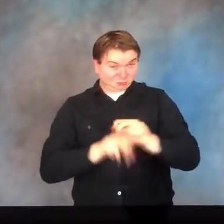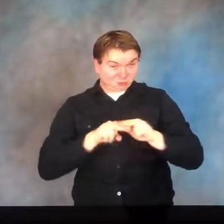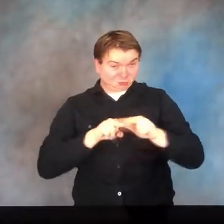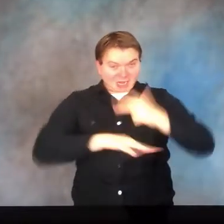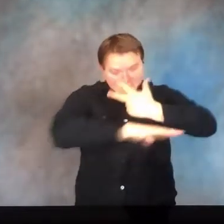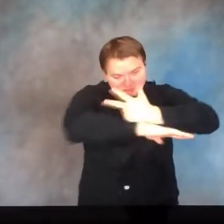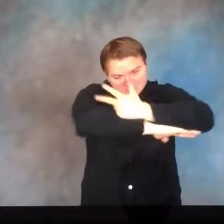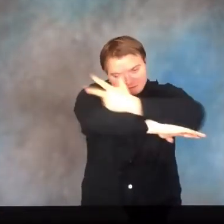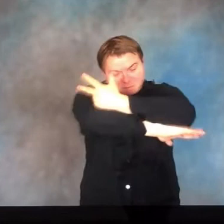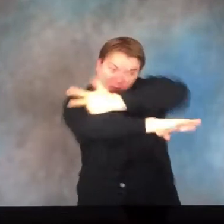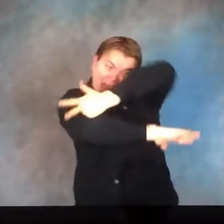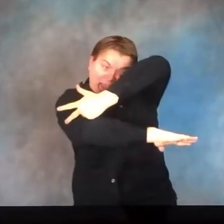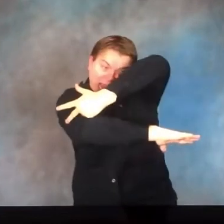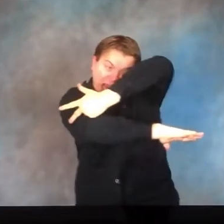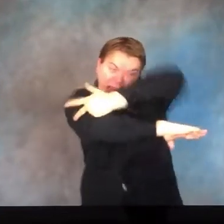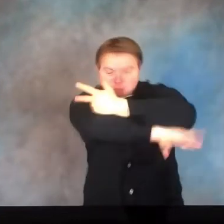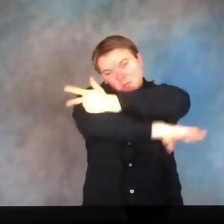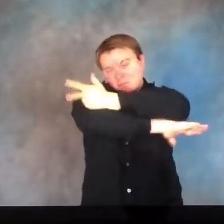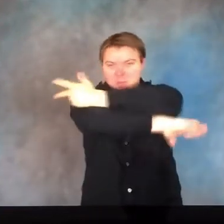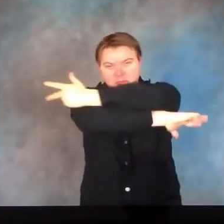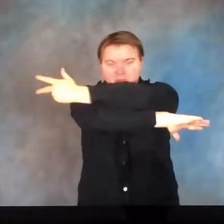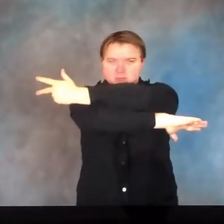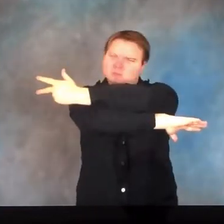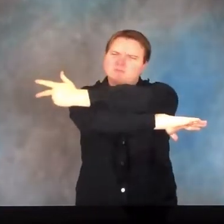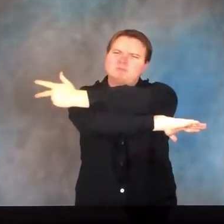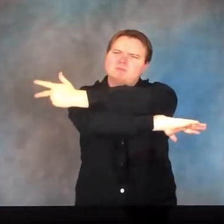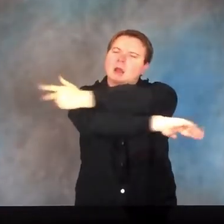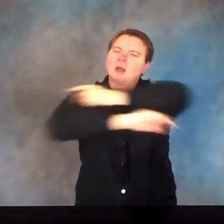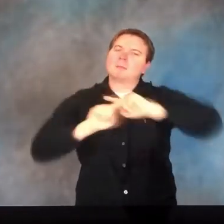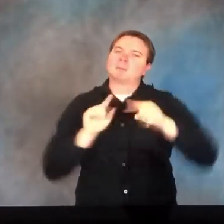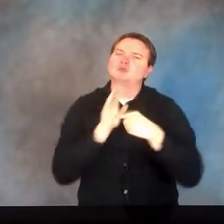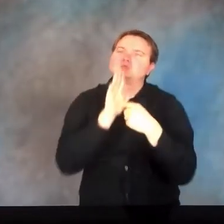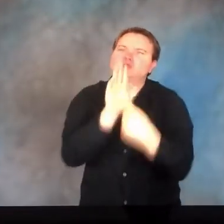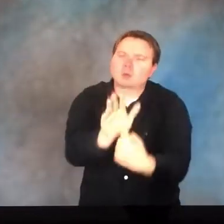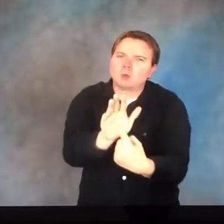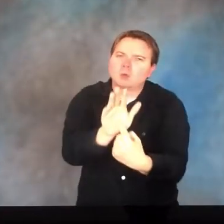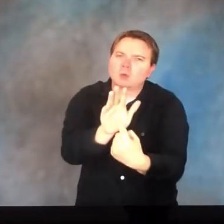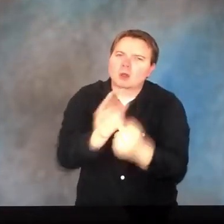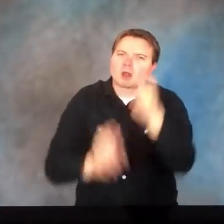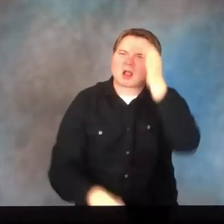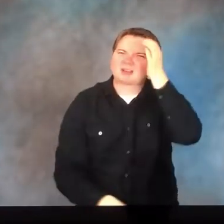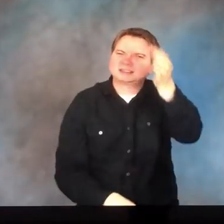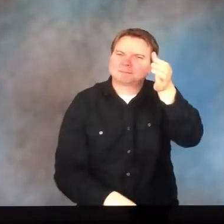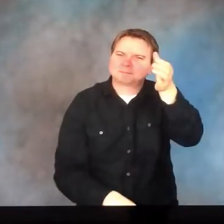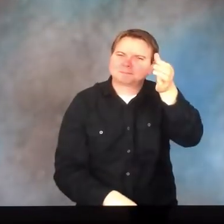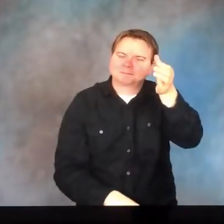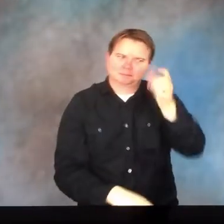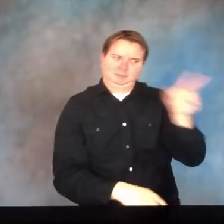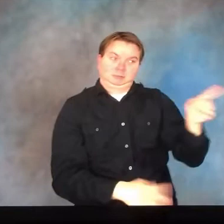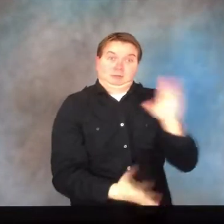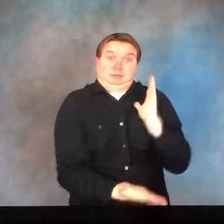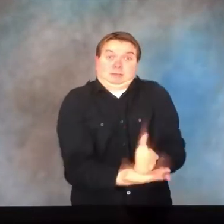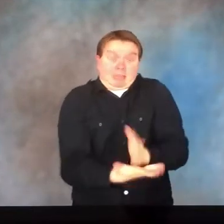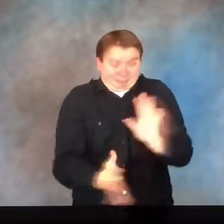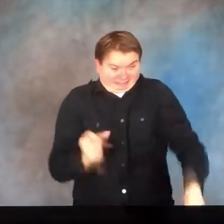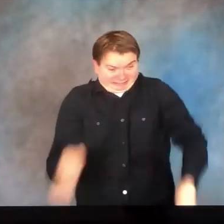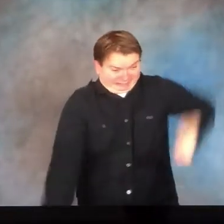Now, honestly, it wouldn't do that. It wouldn't leave the tracks and then slam back down to actually stop. But it still